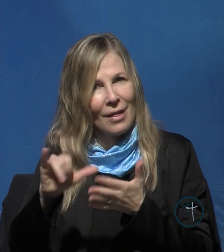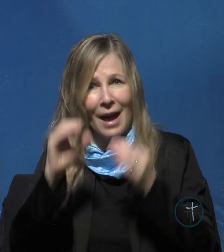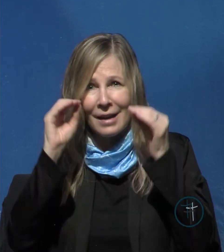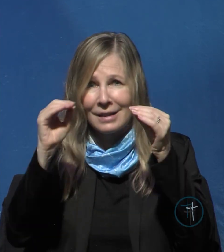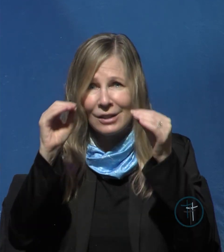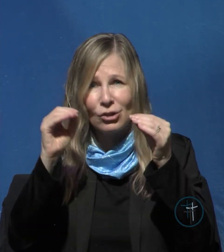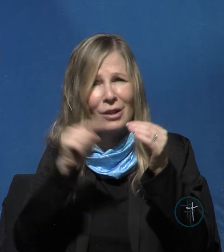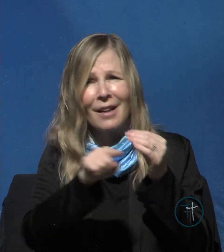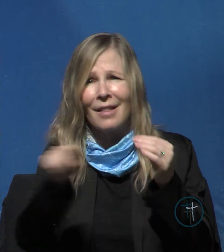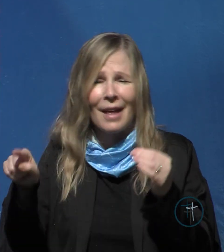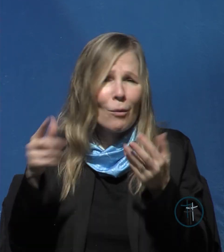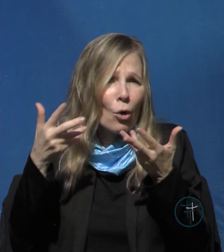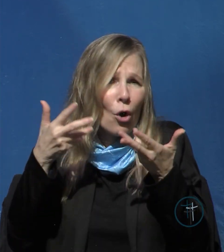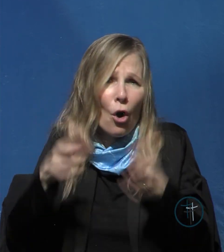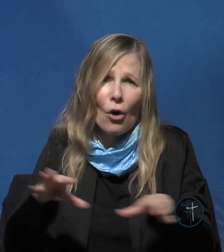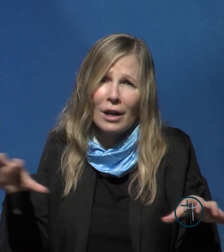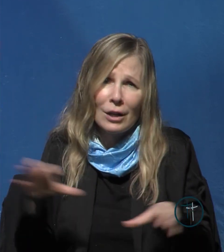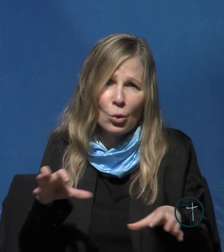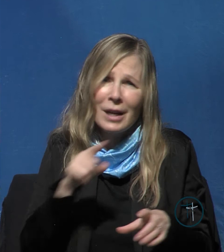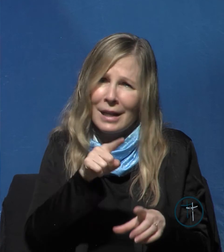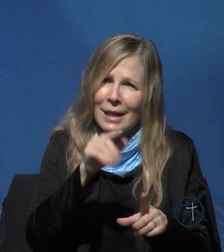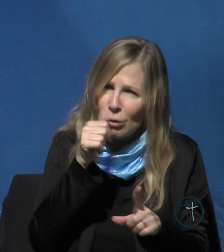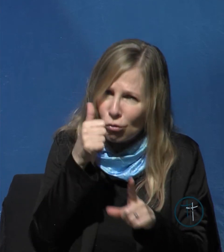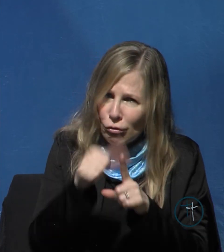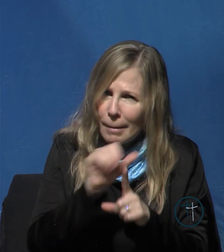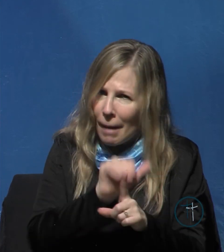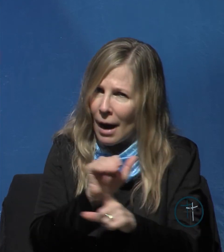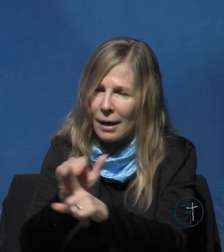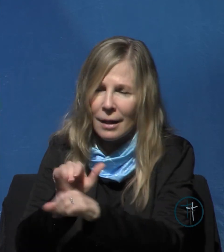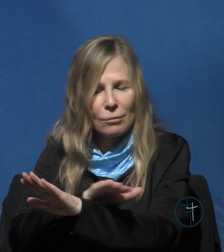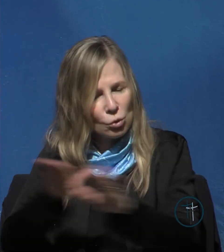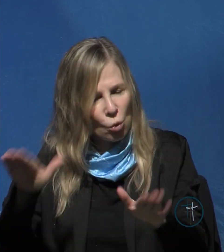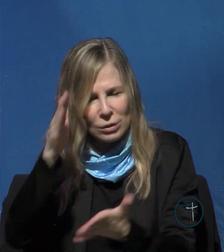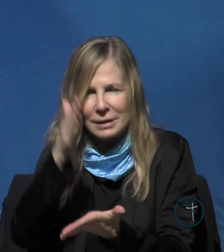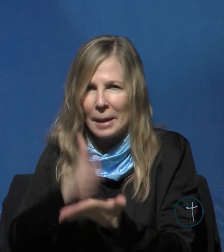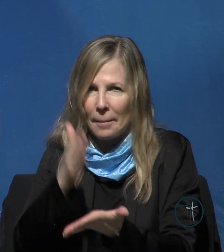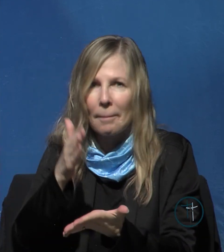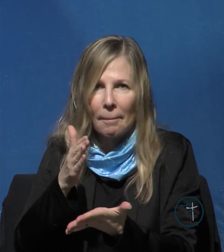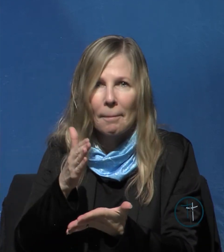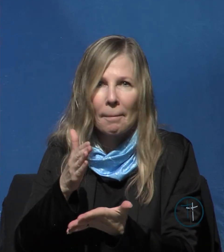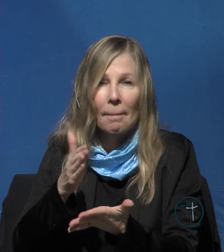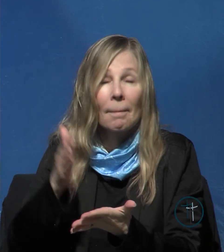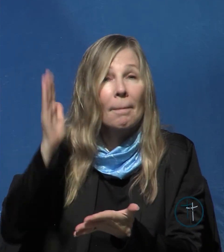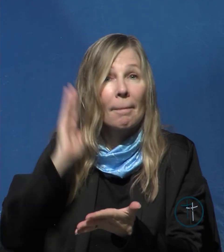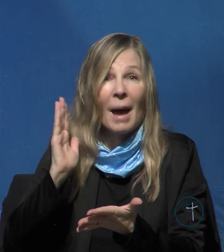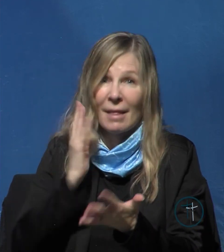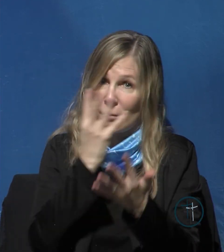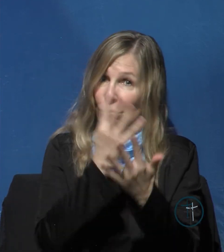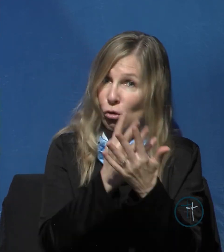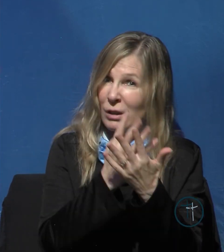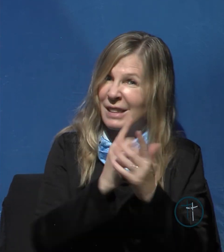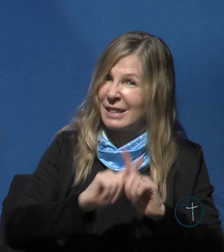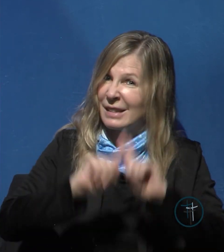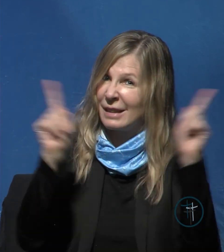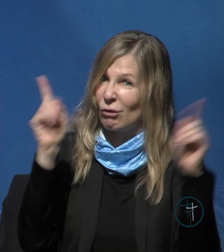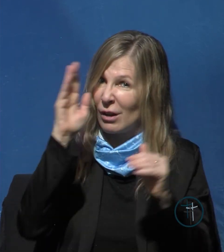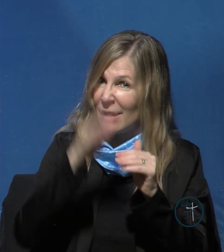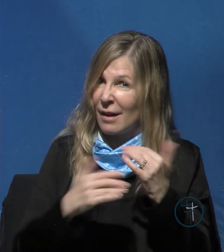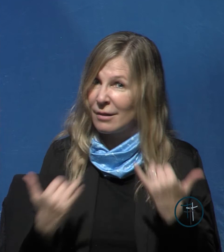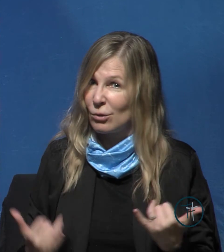had already been doing it, but it was a reminder, don't stop. And in that day, prisons were different than